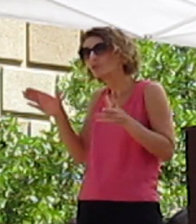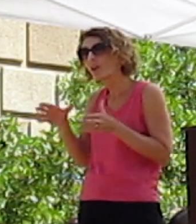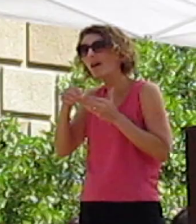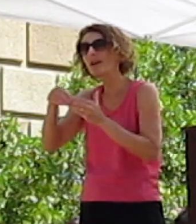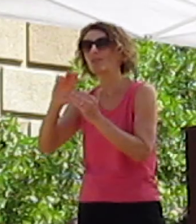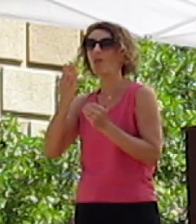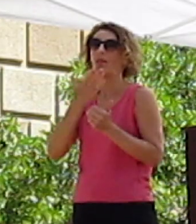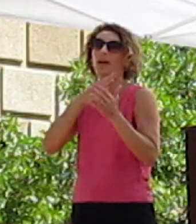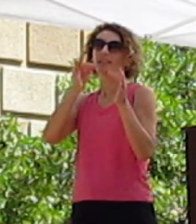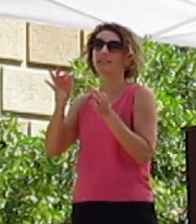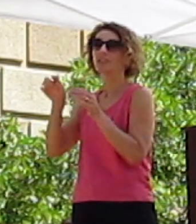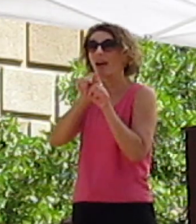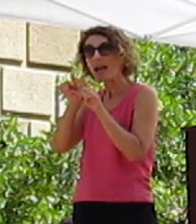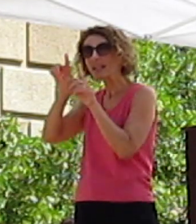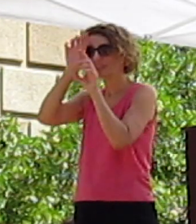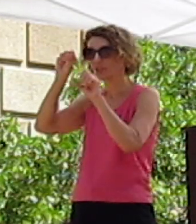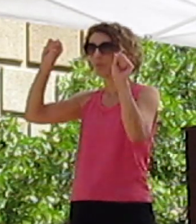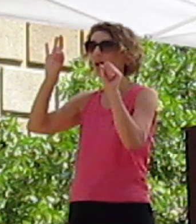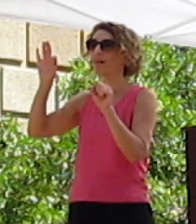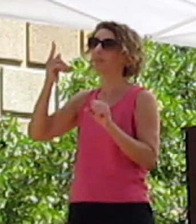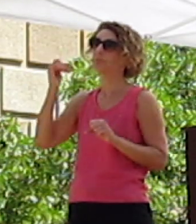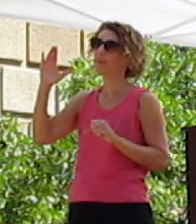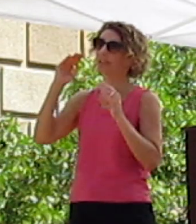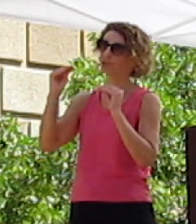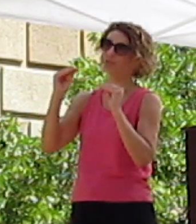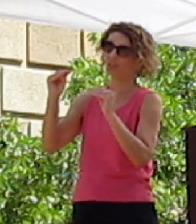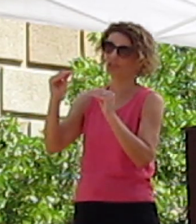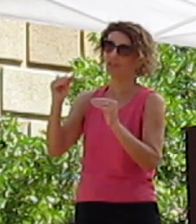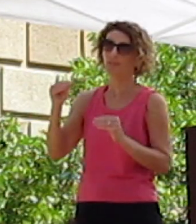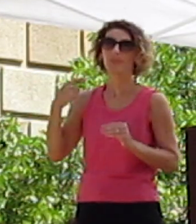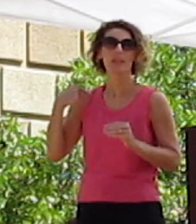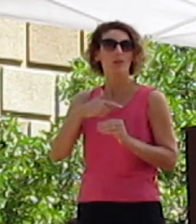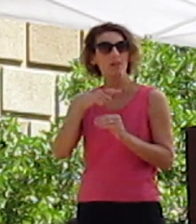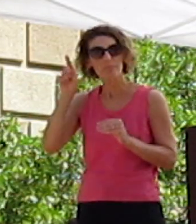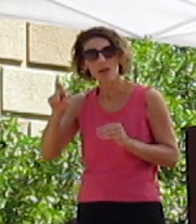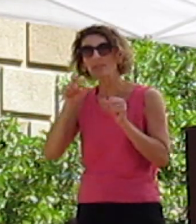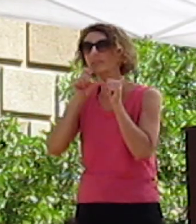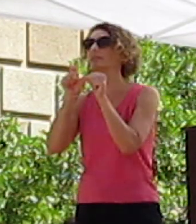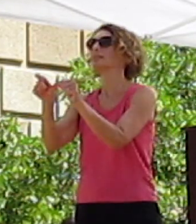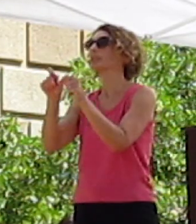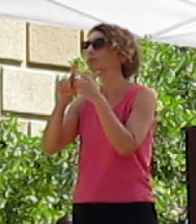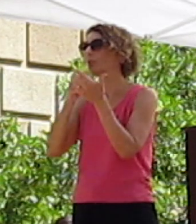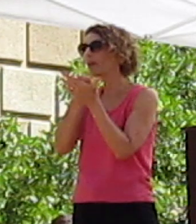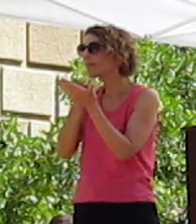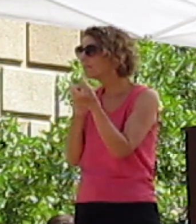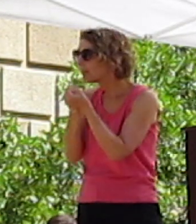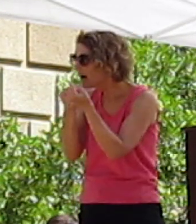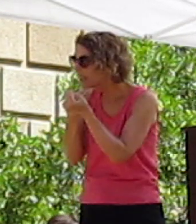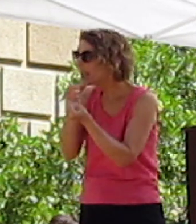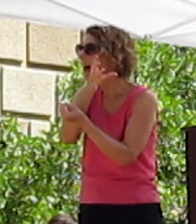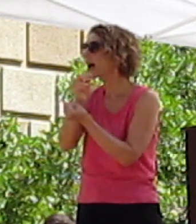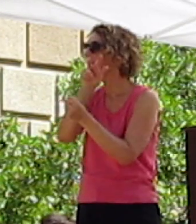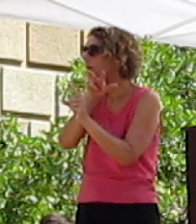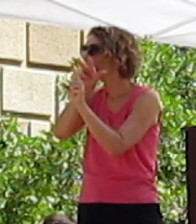as superintendent of public instruction. We need to continue to fund and